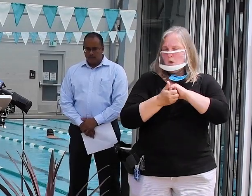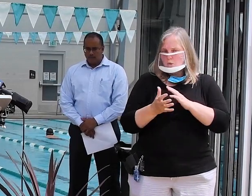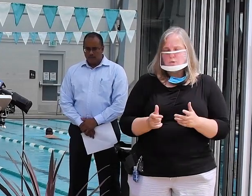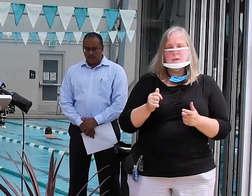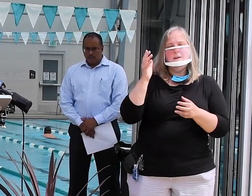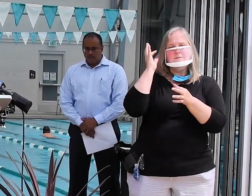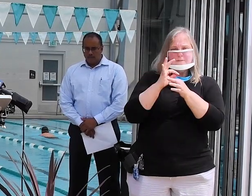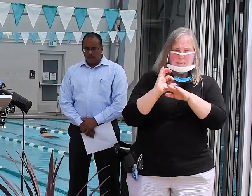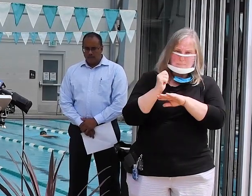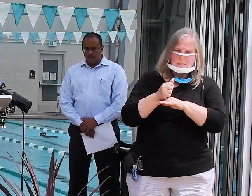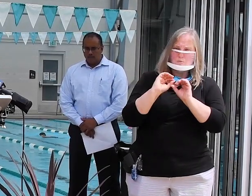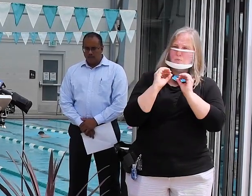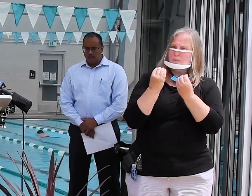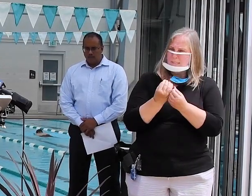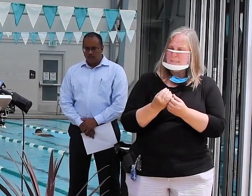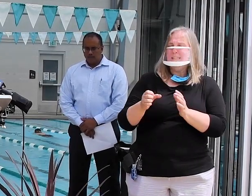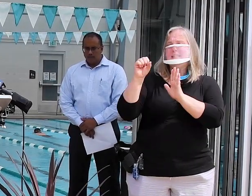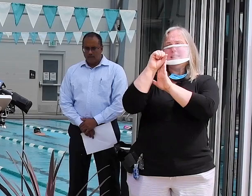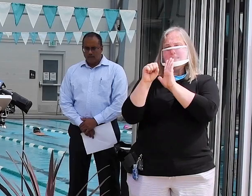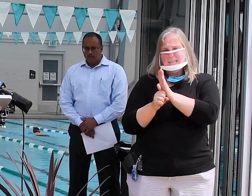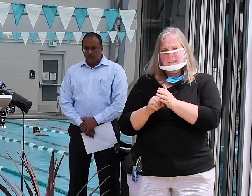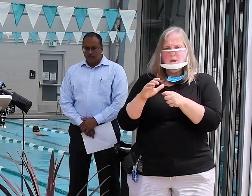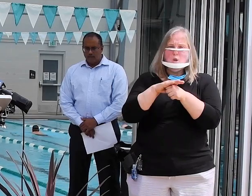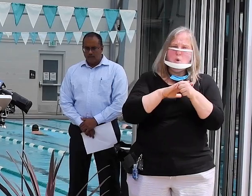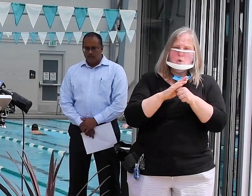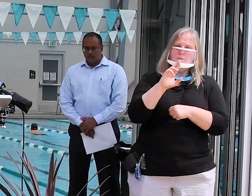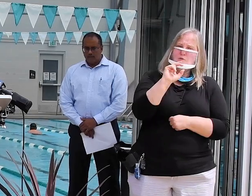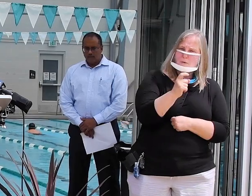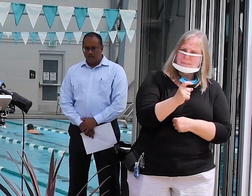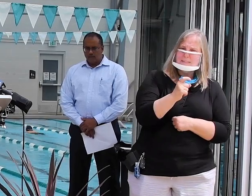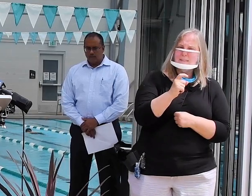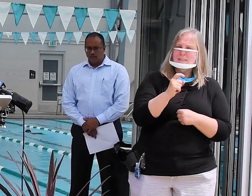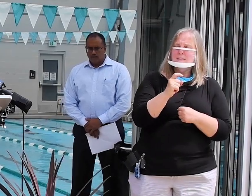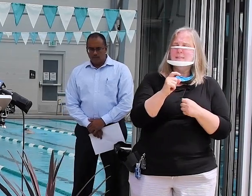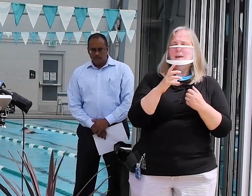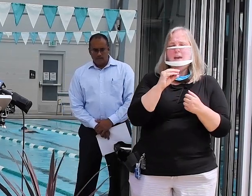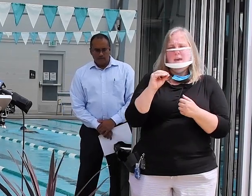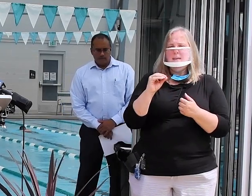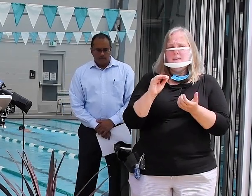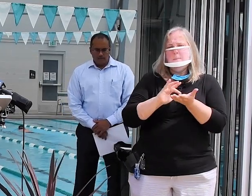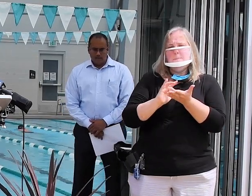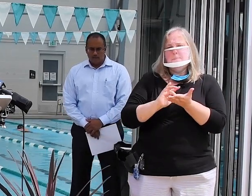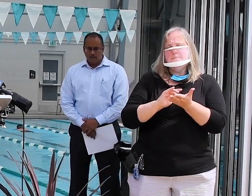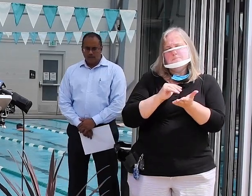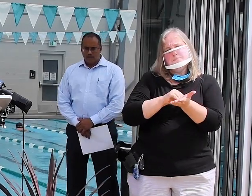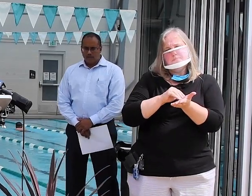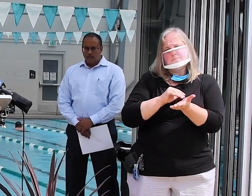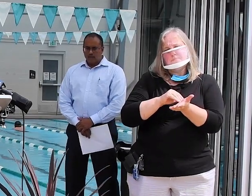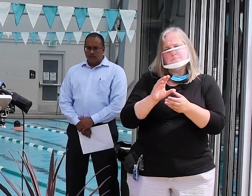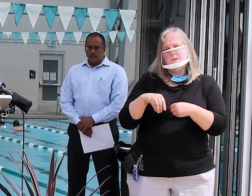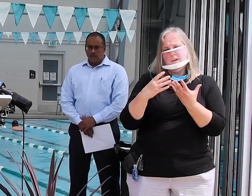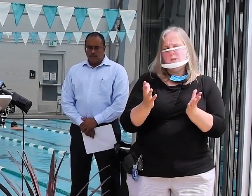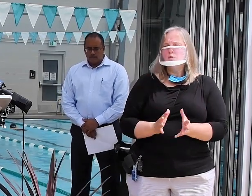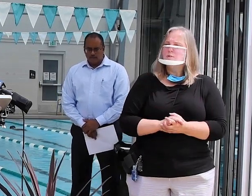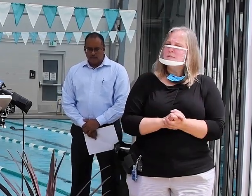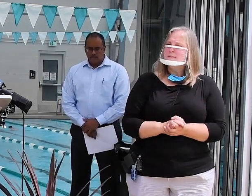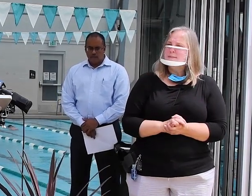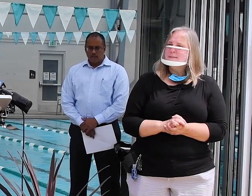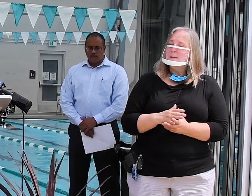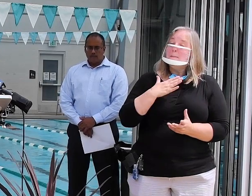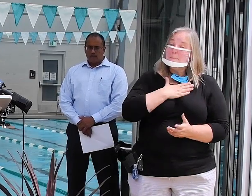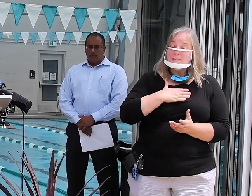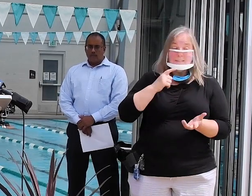faith-based organizations, the state, local pharmacies, and medical providers. Please